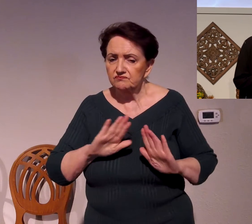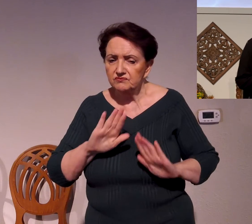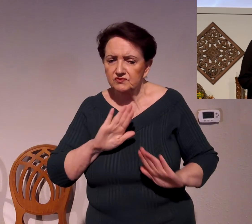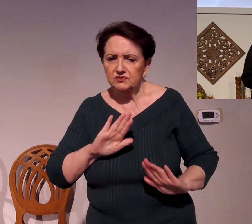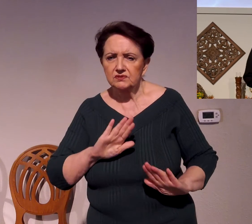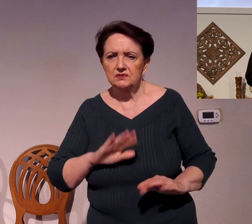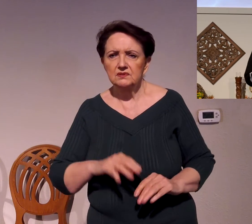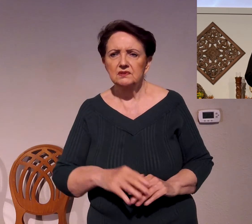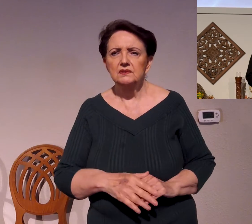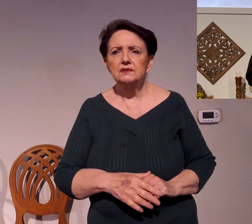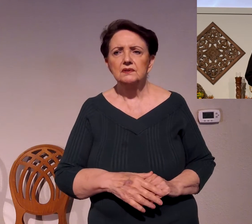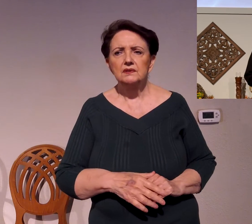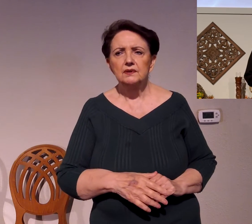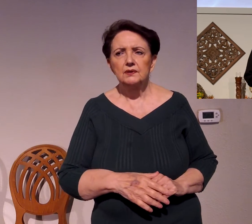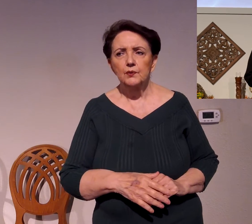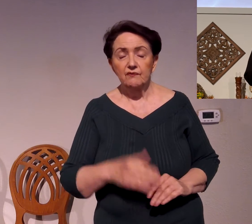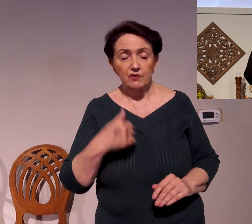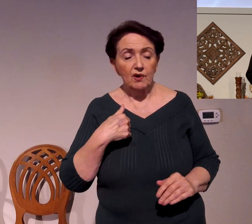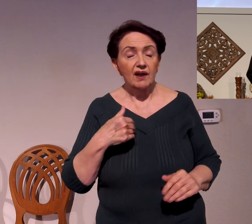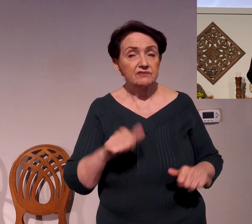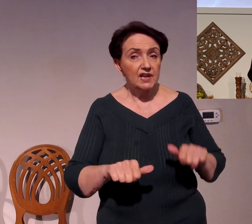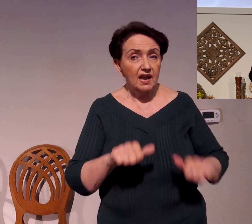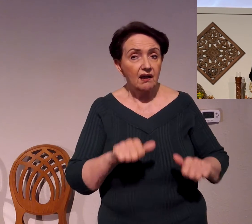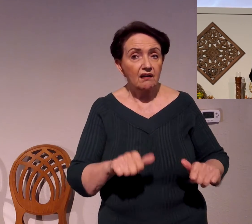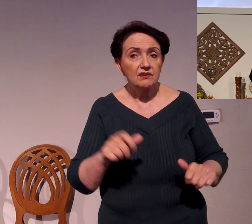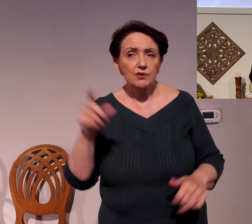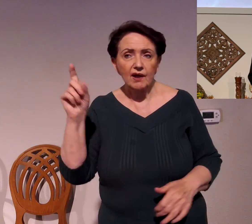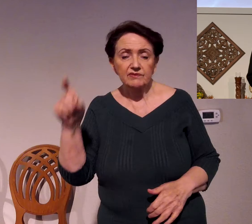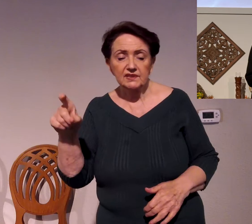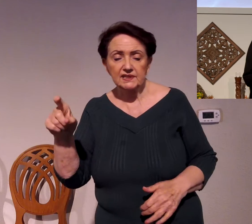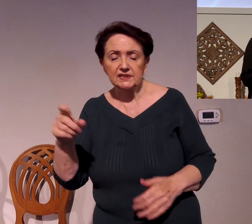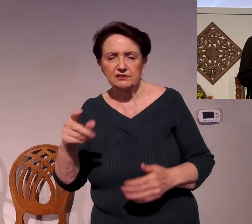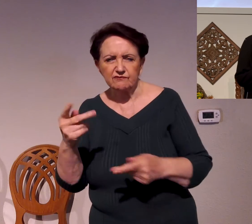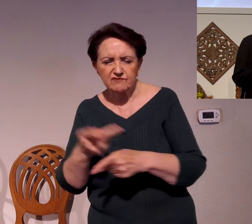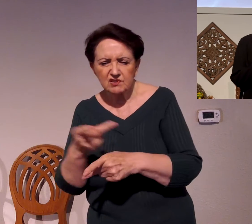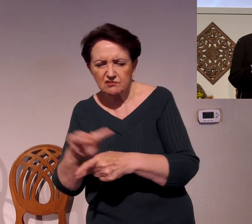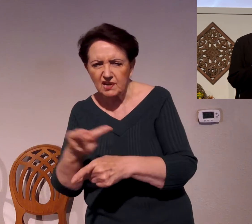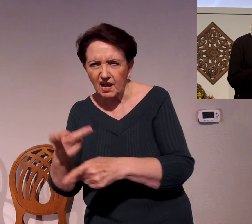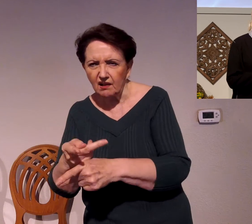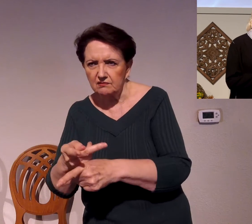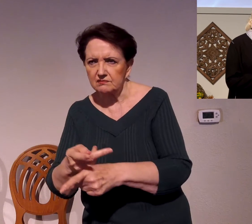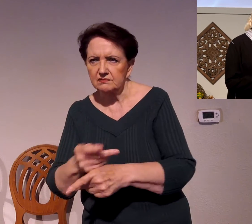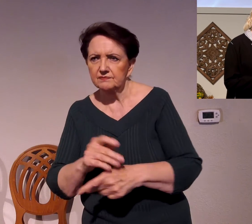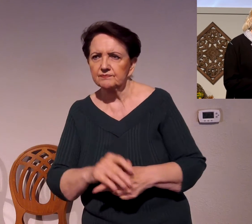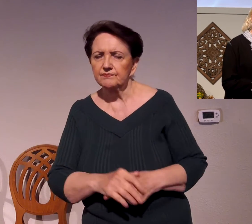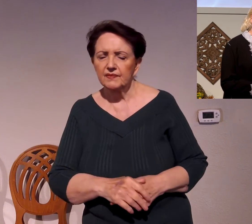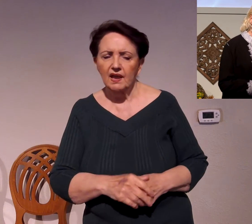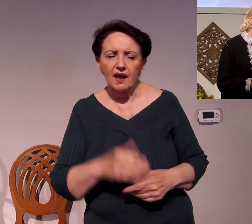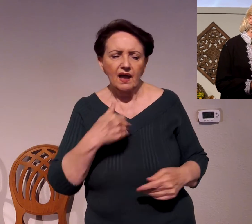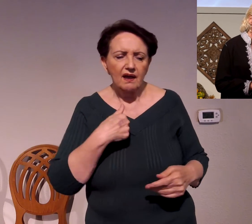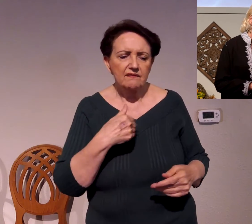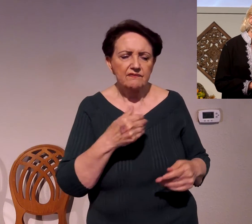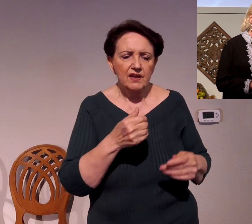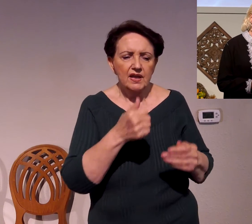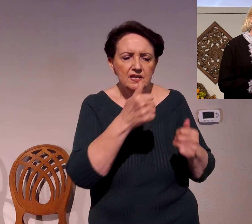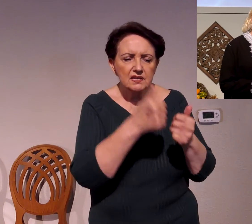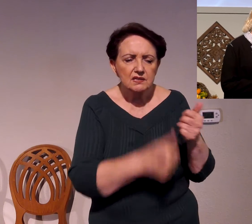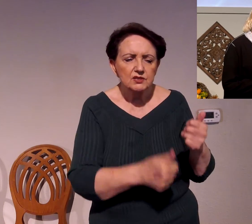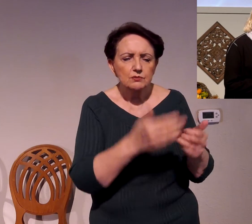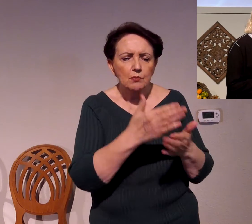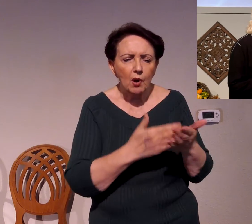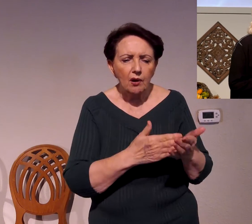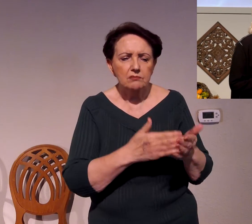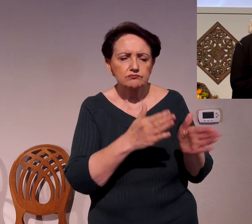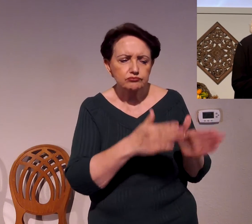right? And when we have doubt, we have the need to figure it out. We have the need to have every piece of it mapped